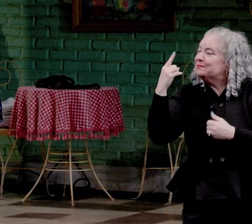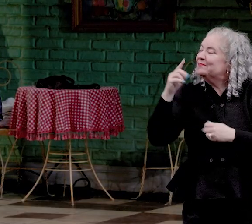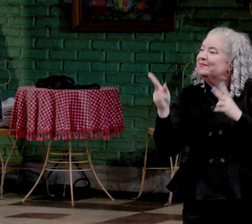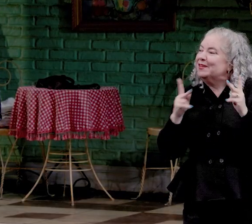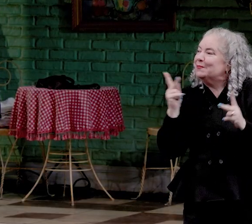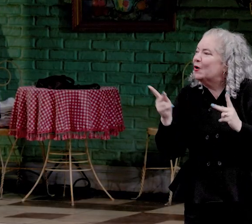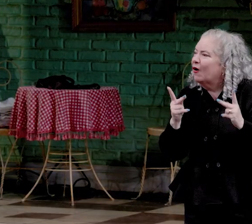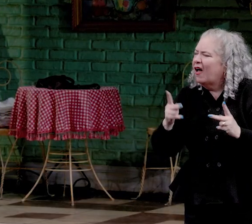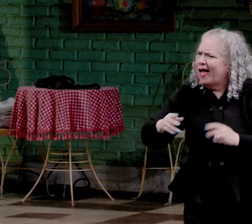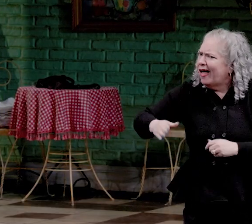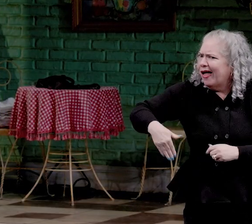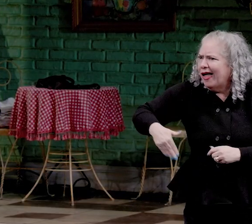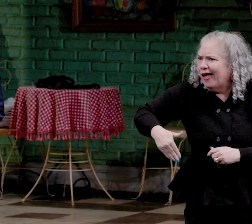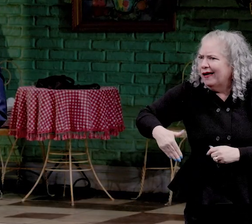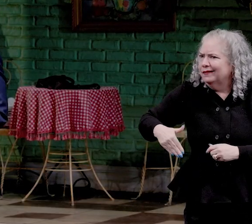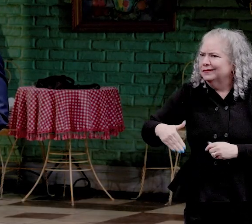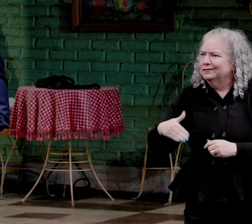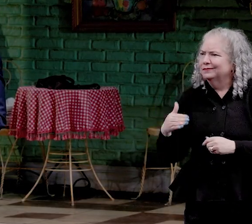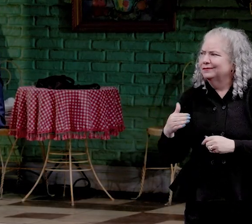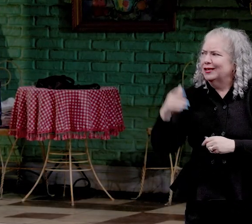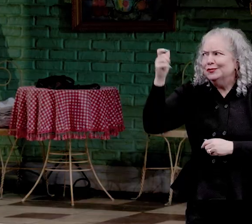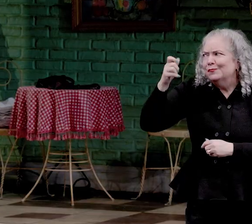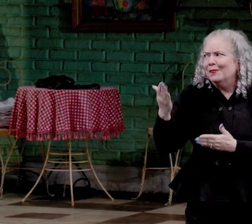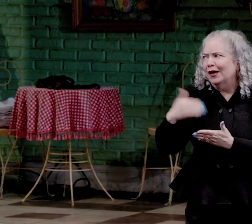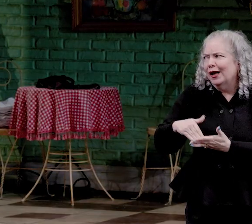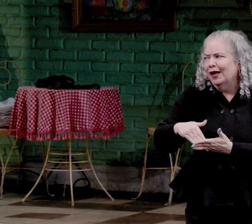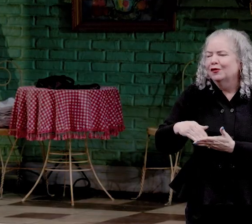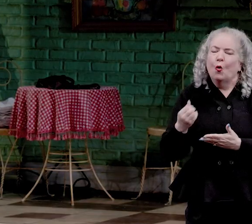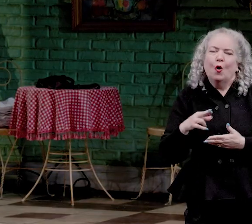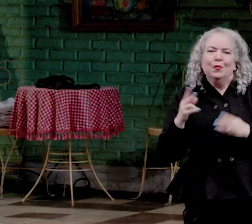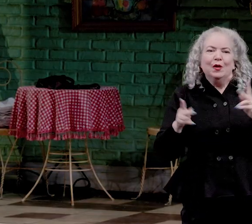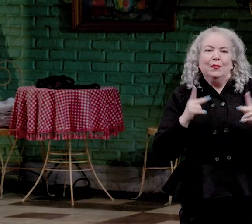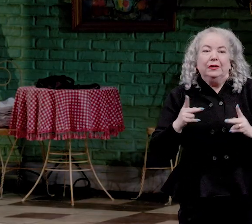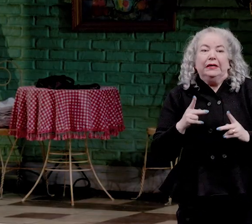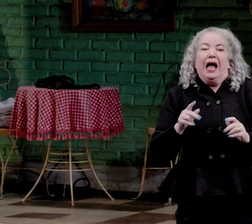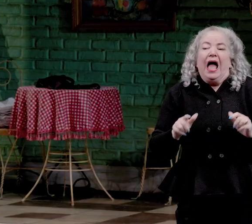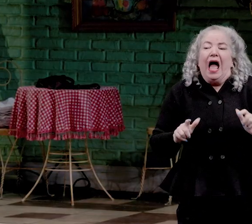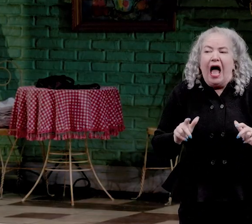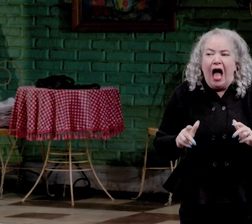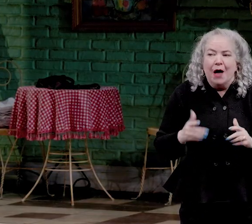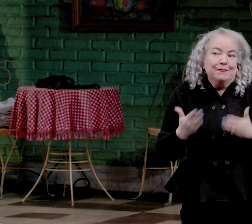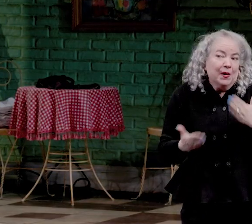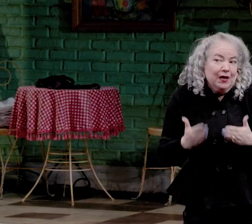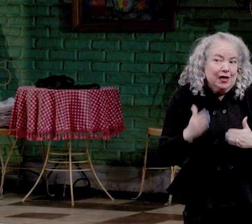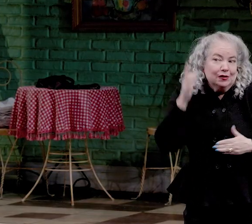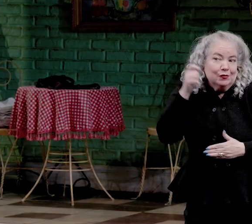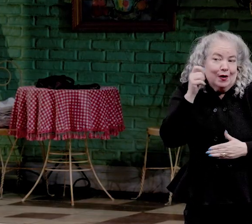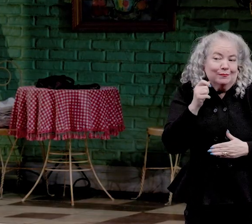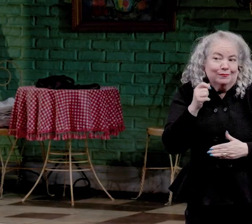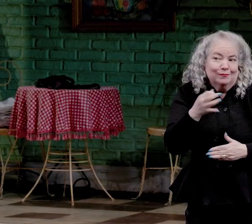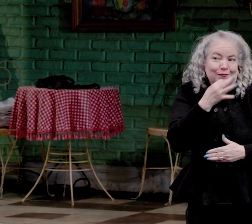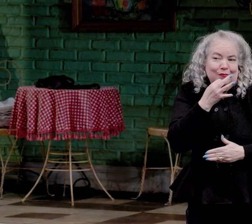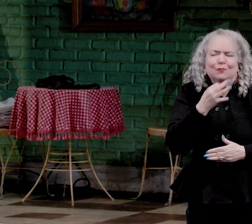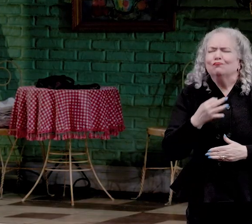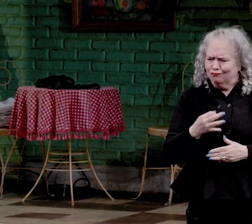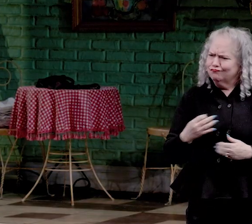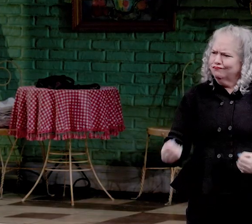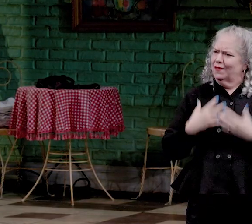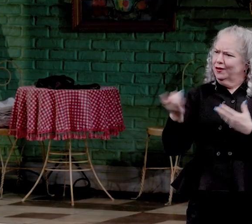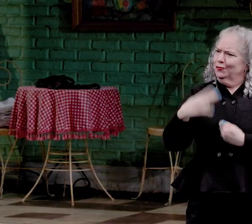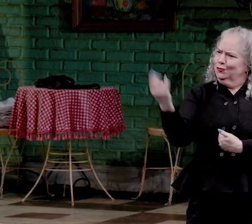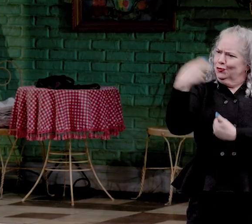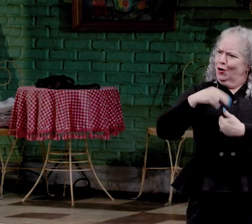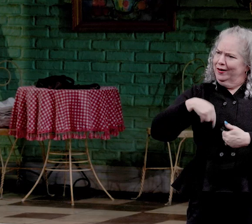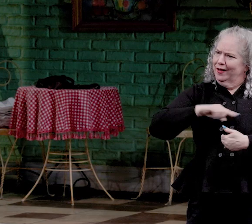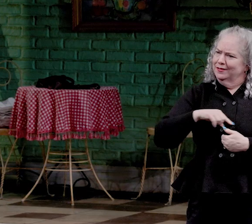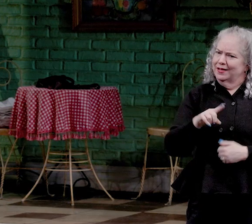Who have not yet renewed, or those who are potential new subscribers, we hope you will be inspired to join us